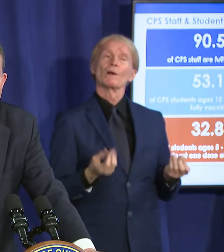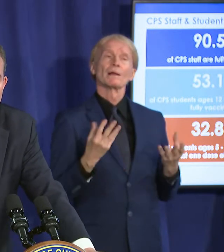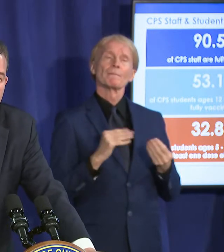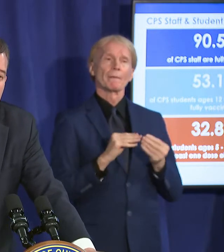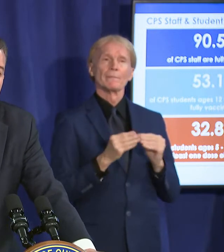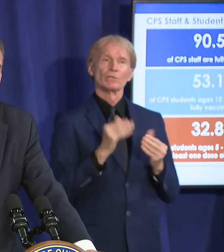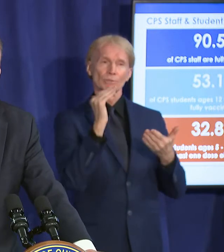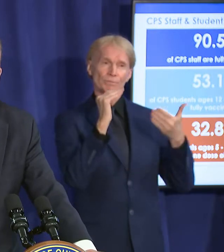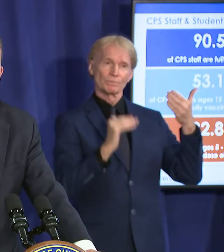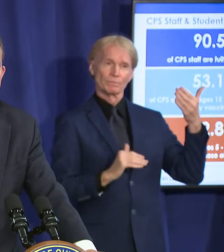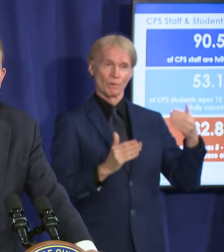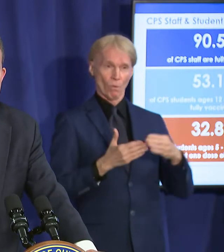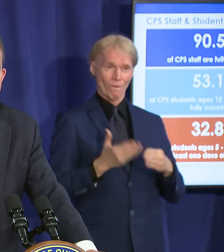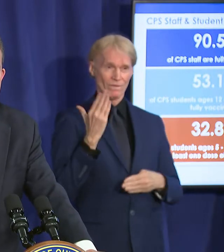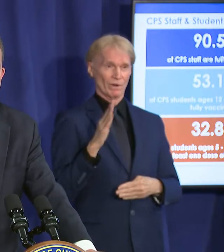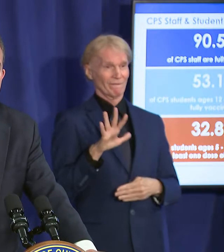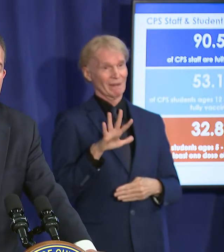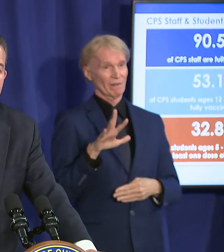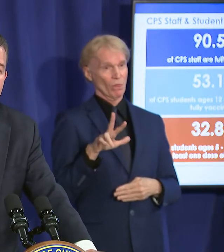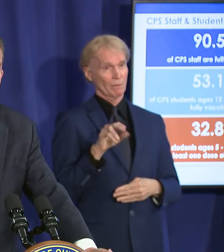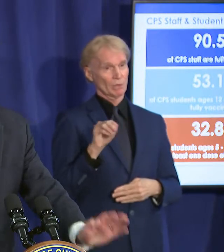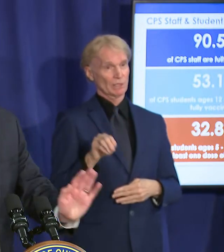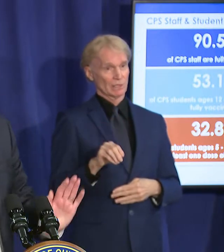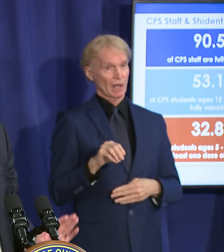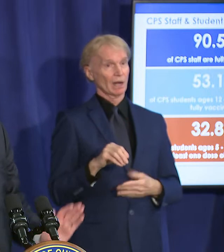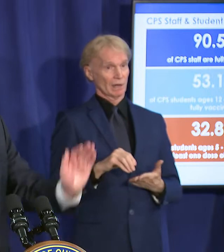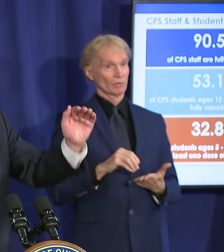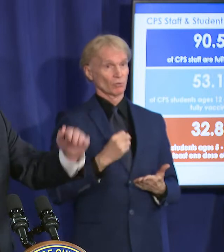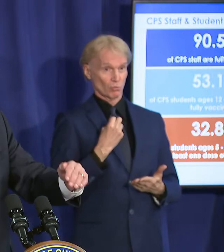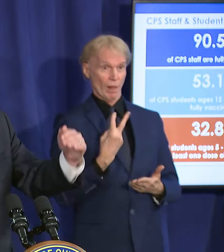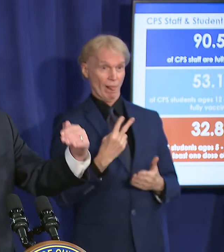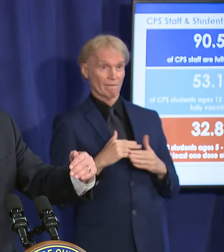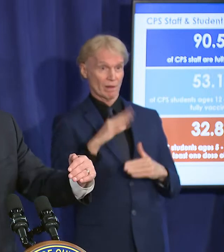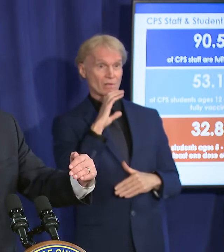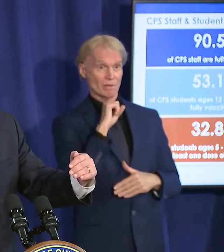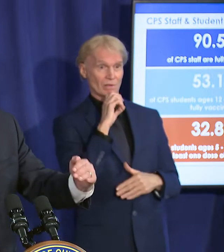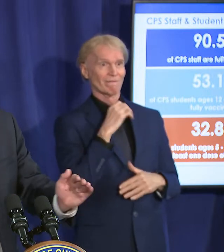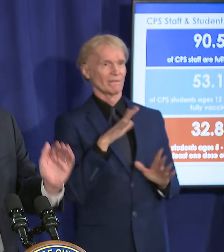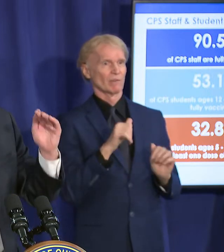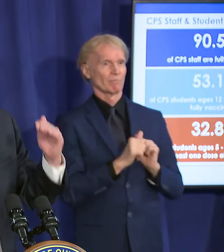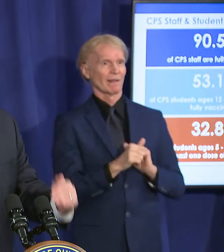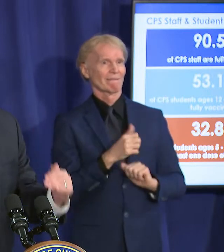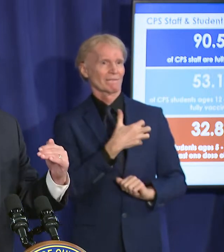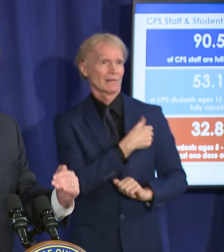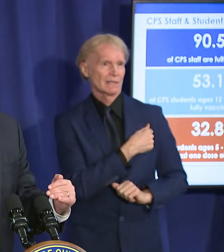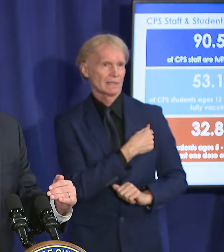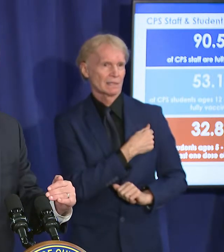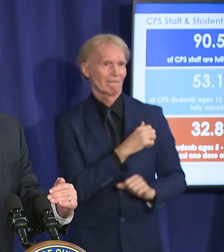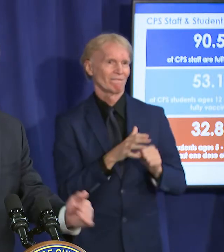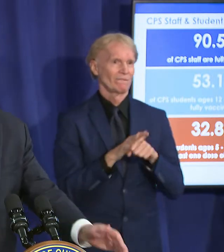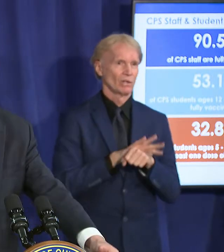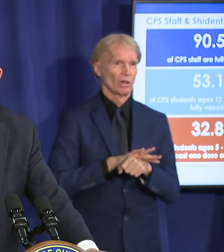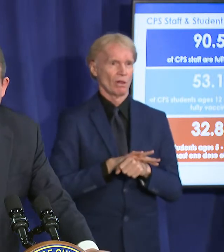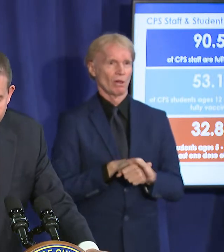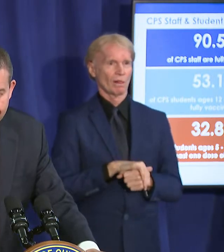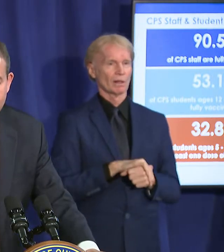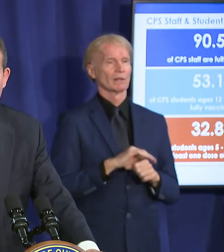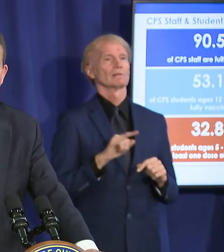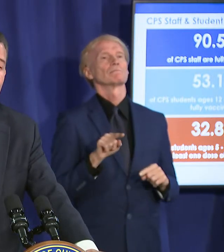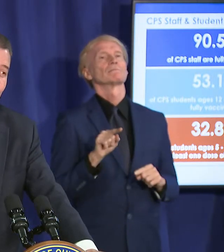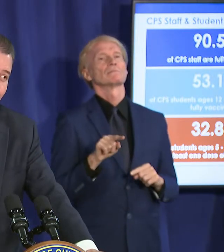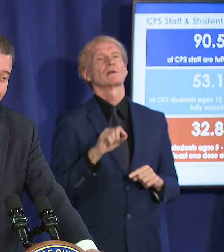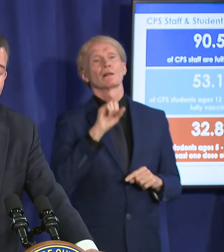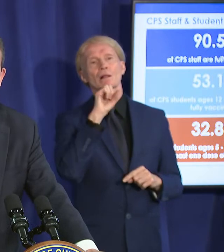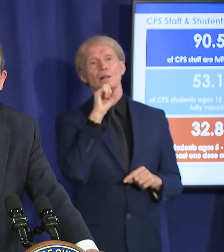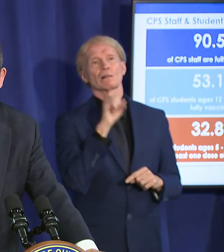numbers. So over 53% of our 12 and up are now vaccinated. We finally reached over the 50% mark, but it's still moving too slow. I love